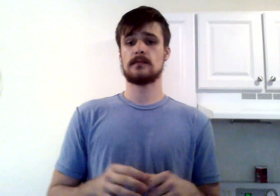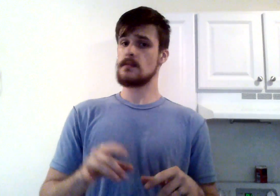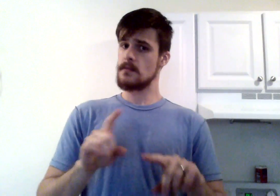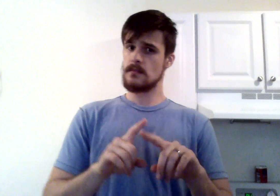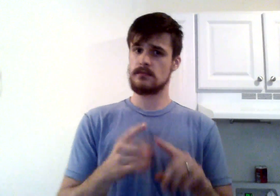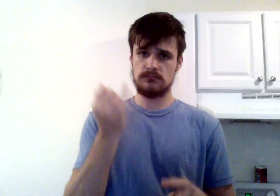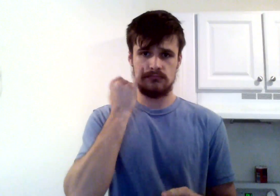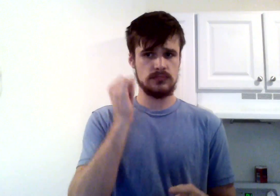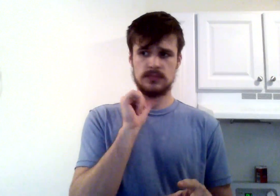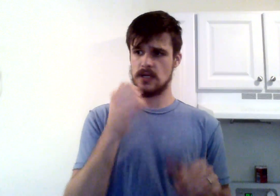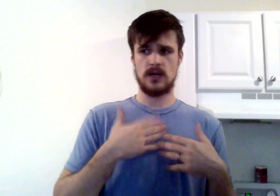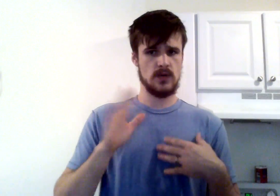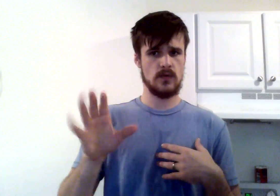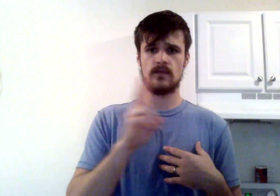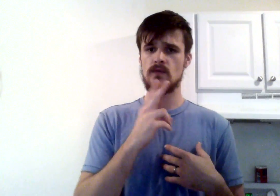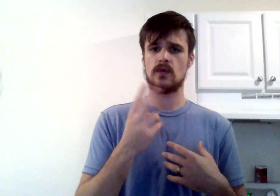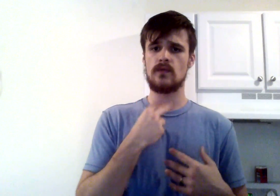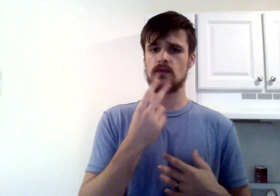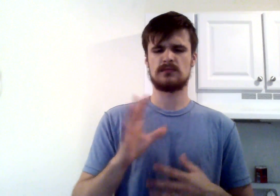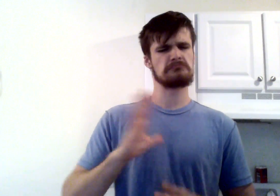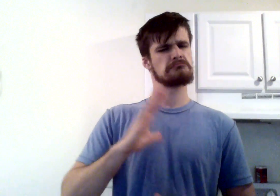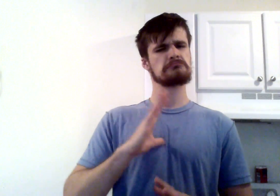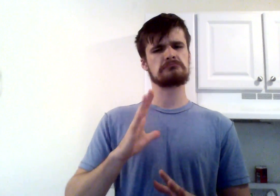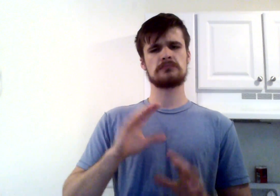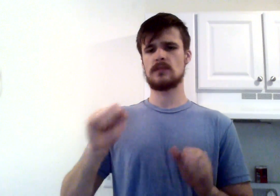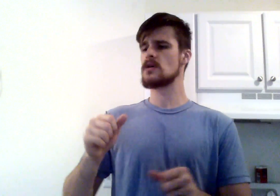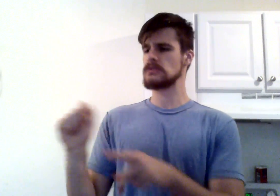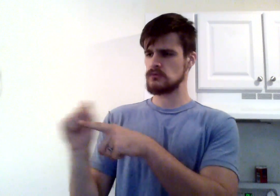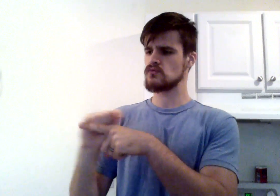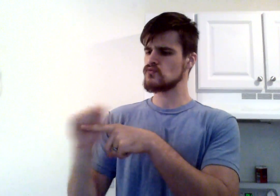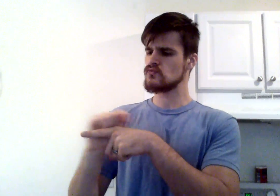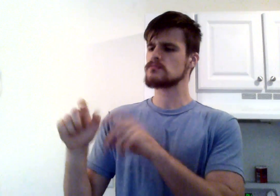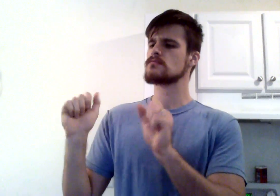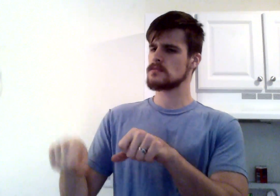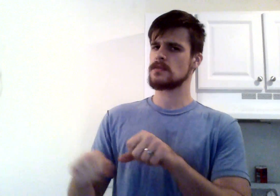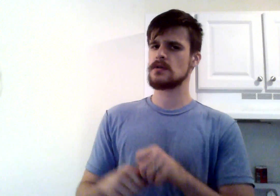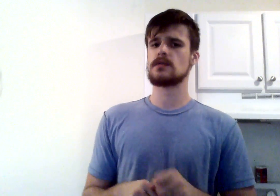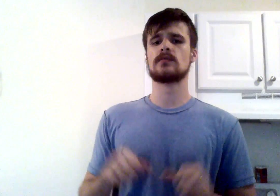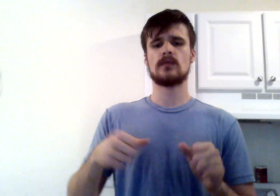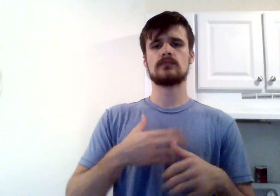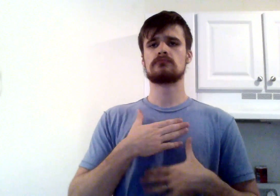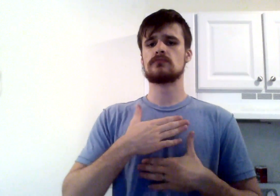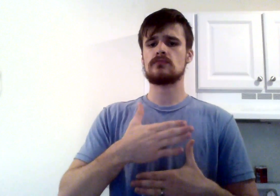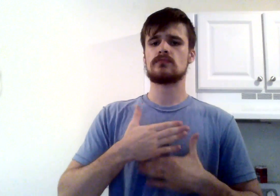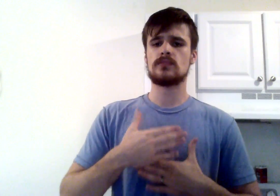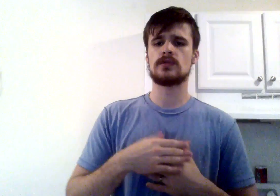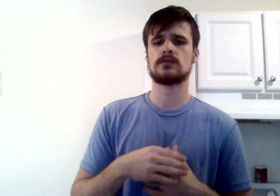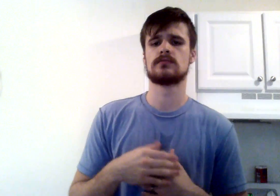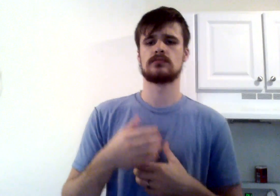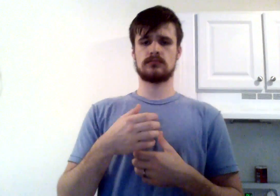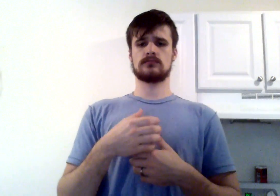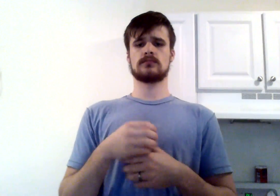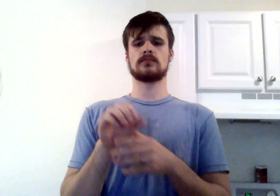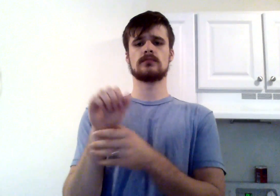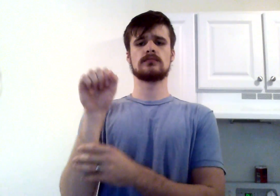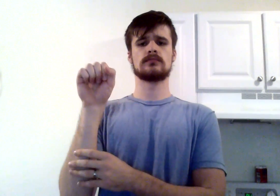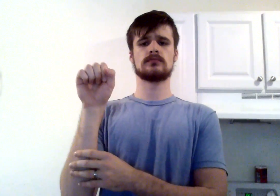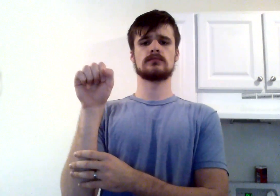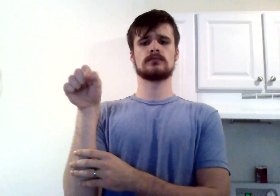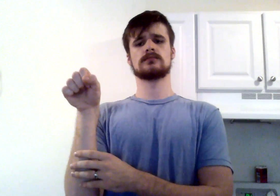a voice coach. And there are amazing things you can do with breathing, with posture, with exercises to improve the timbre of your voice.